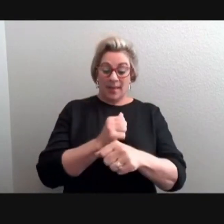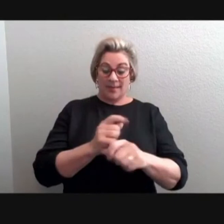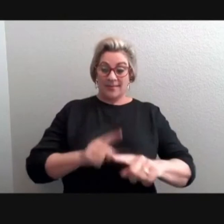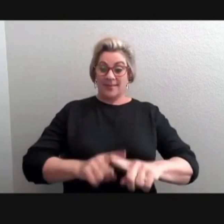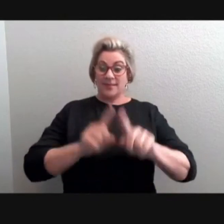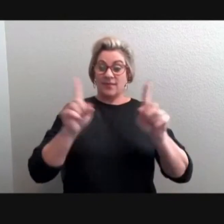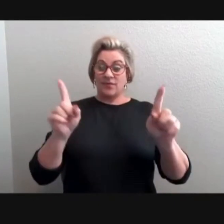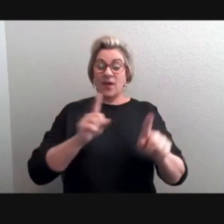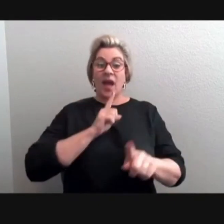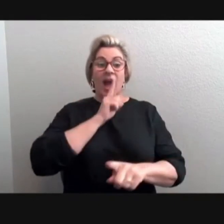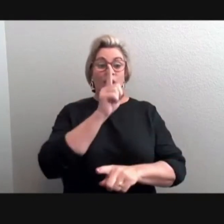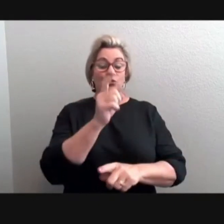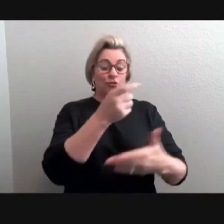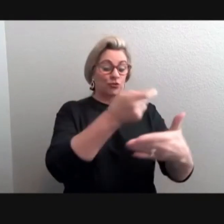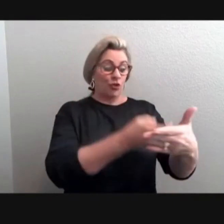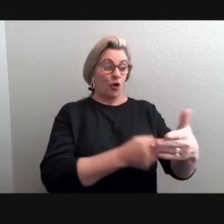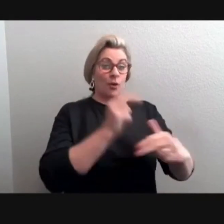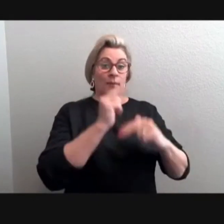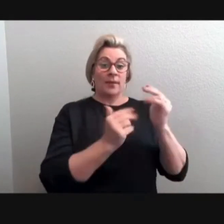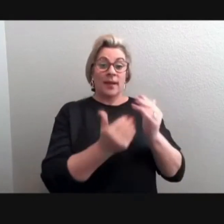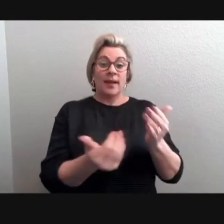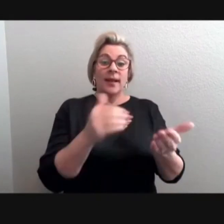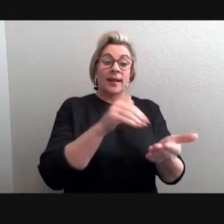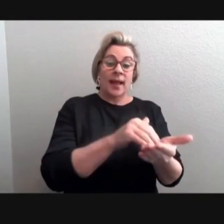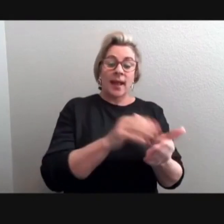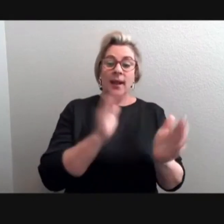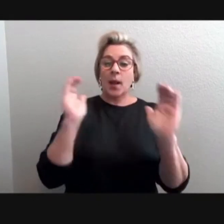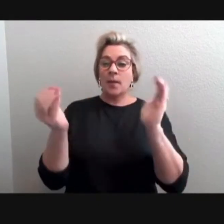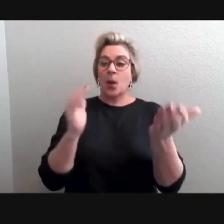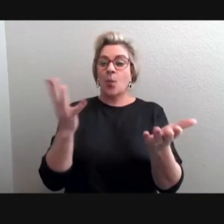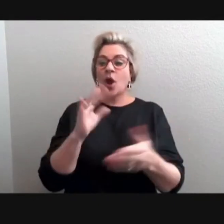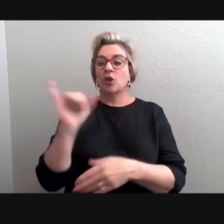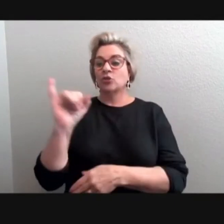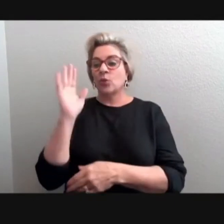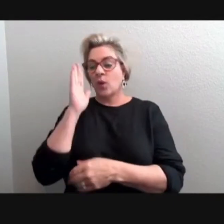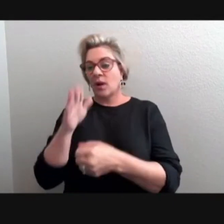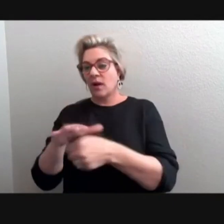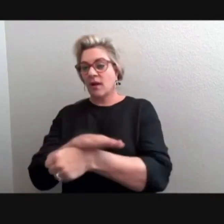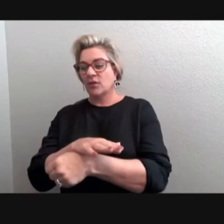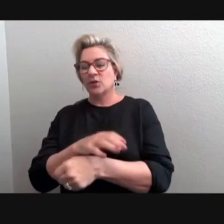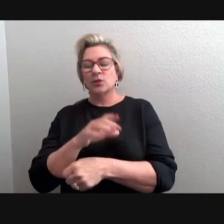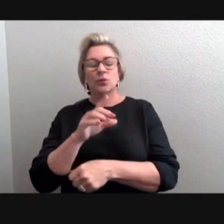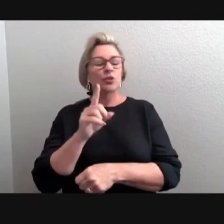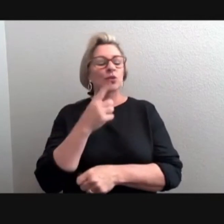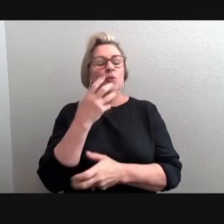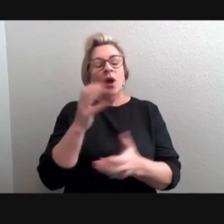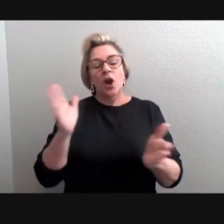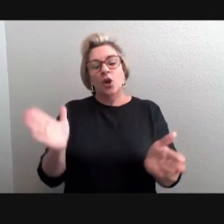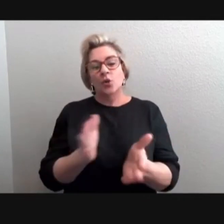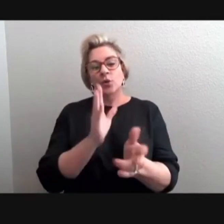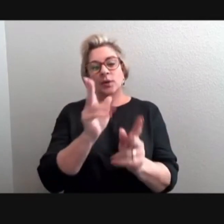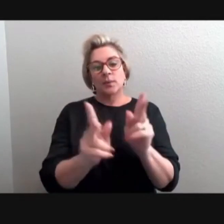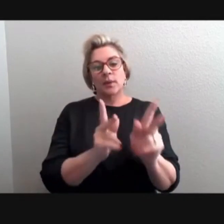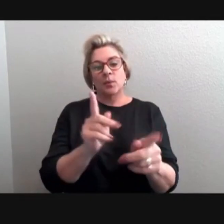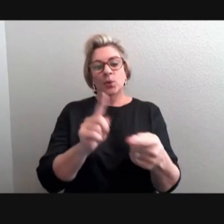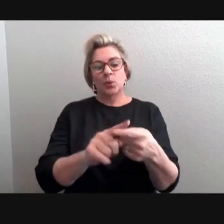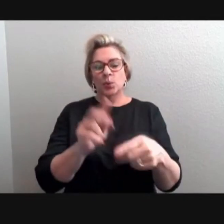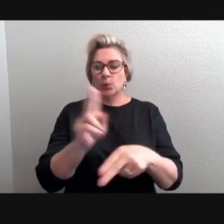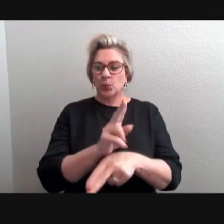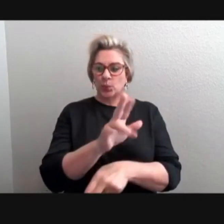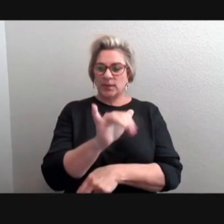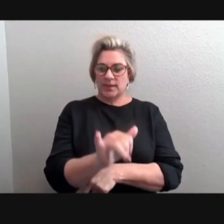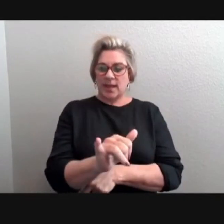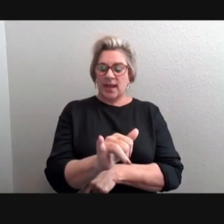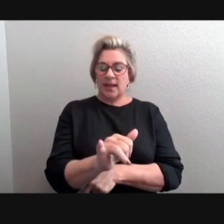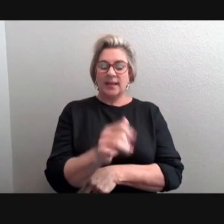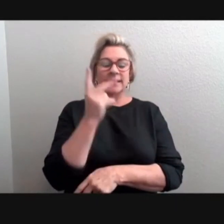the actual cost of rebuilding and what your insurance might cover. So I just want to encourage people to take advantage of that. But